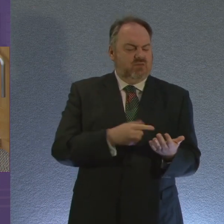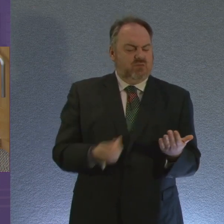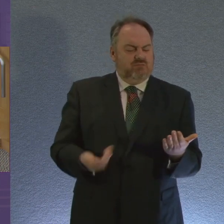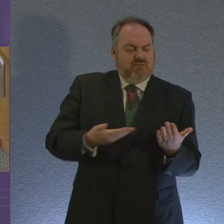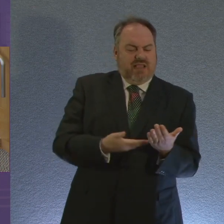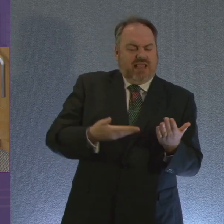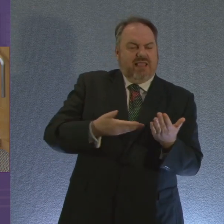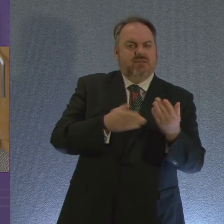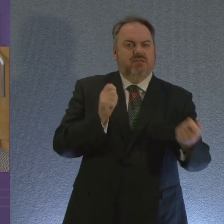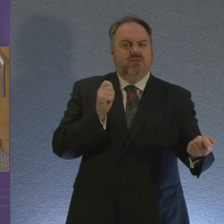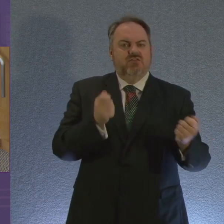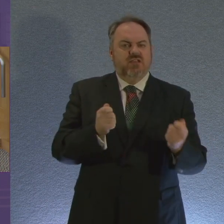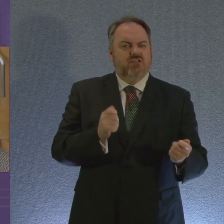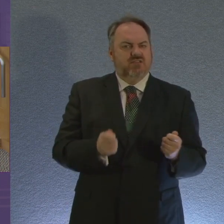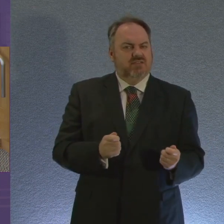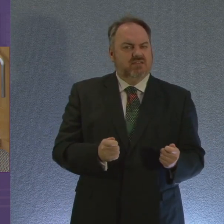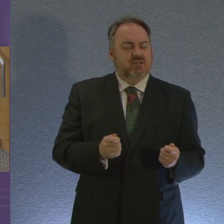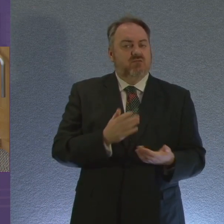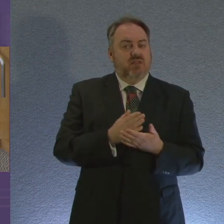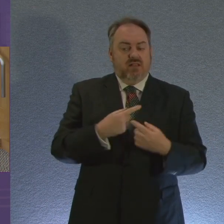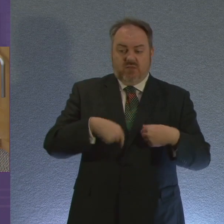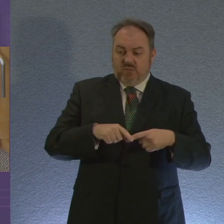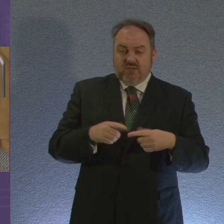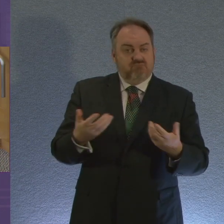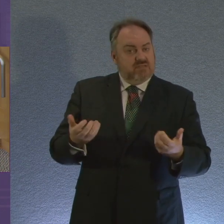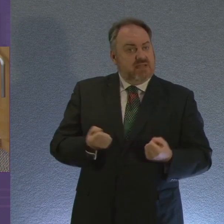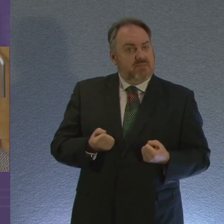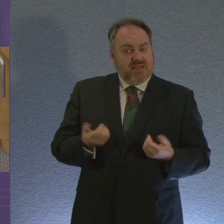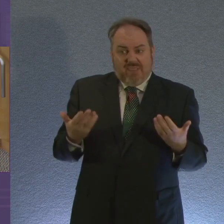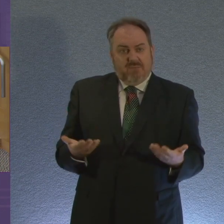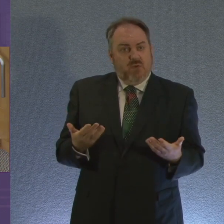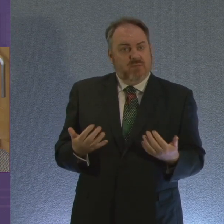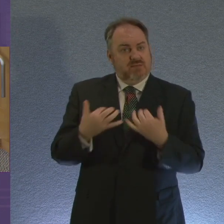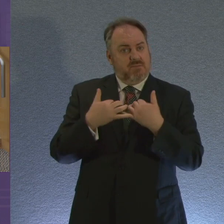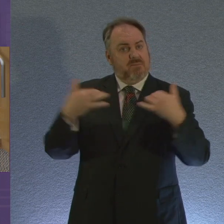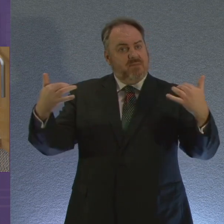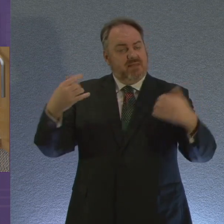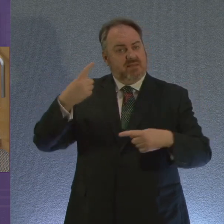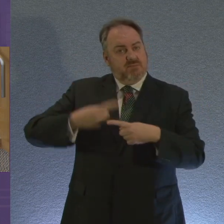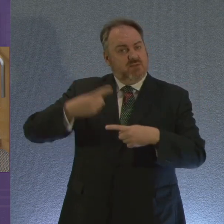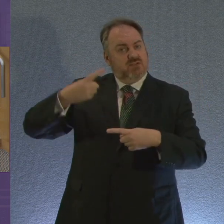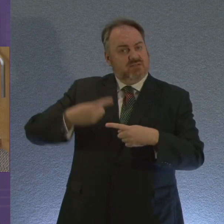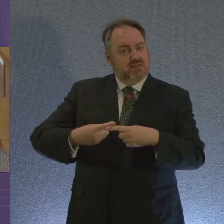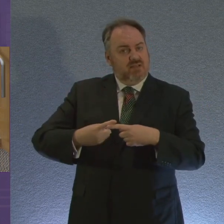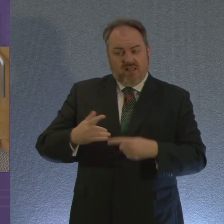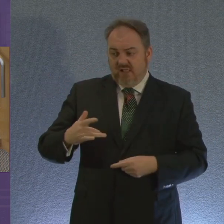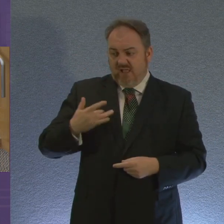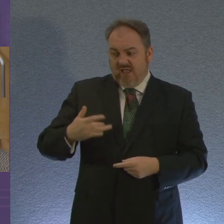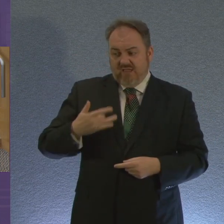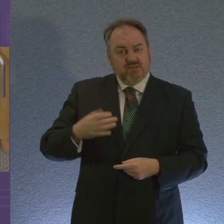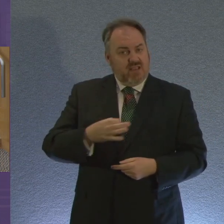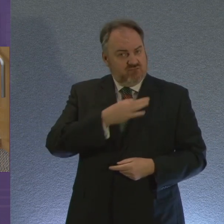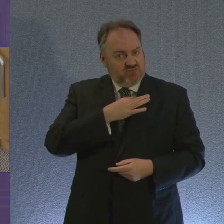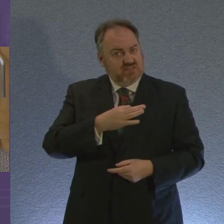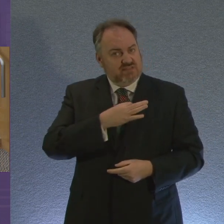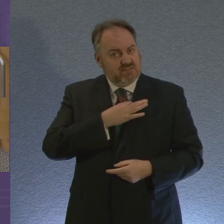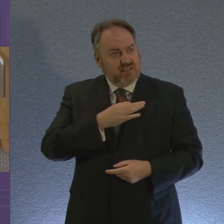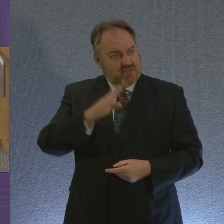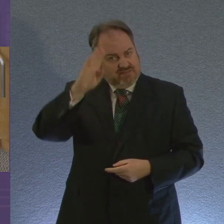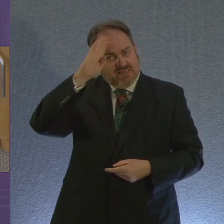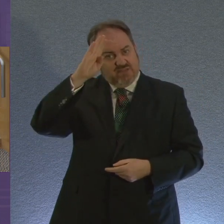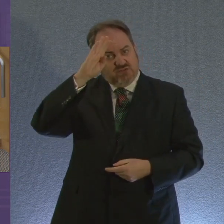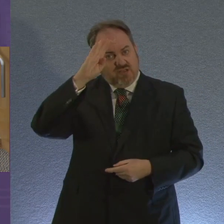on that test. We all accept that there is a public emergency threatening the lives of our citizens and threatening indeed the life